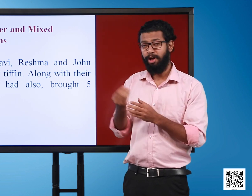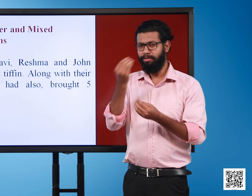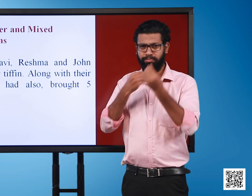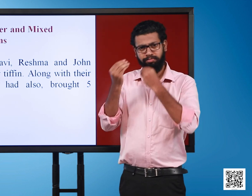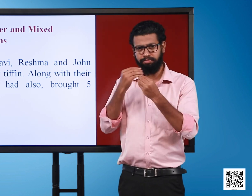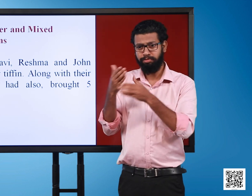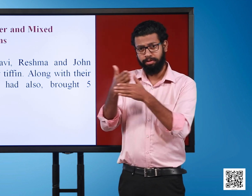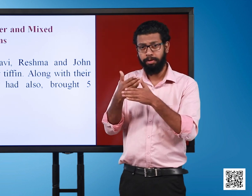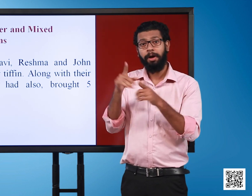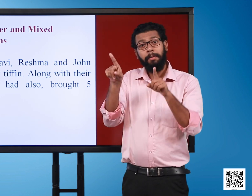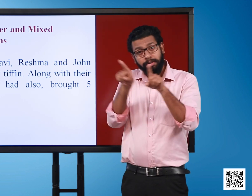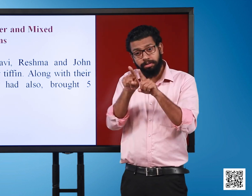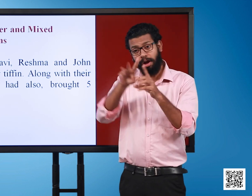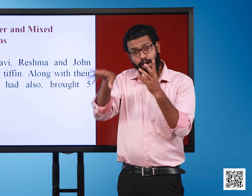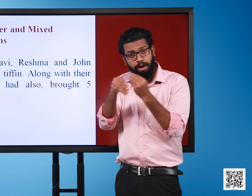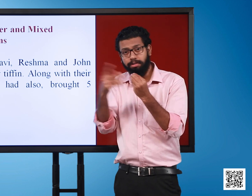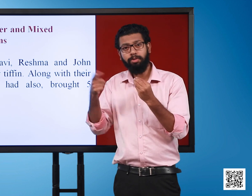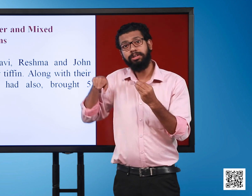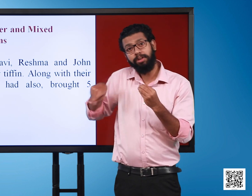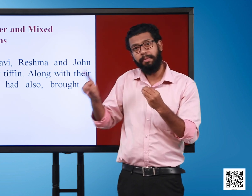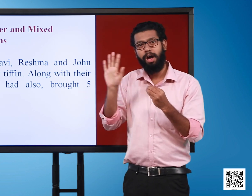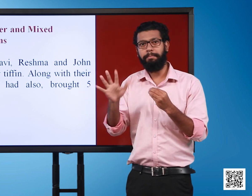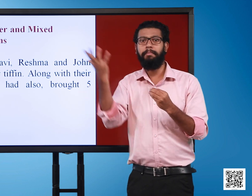Along with their food, they had also brought 5 apples.